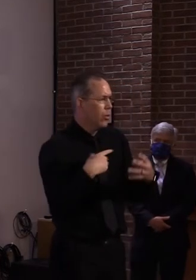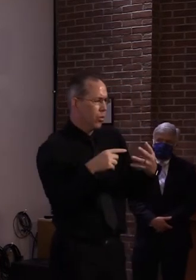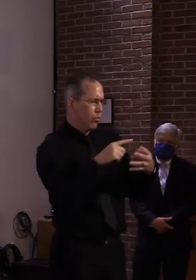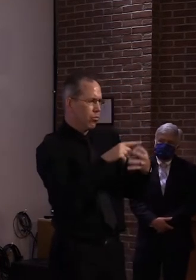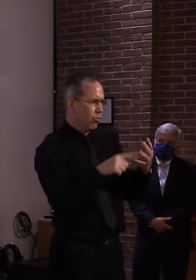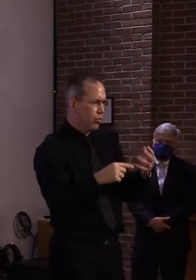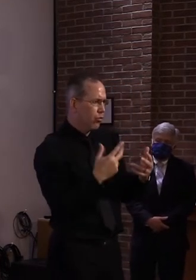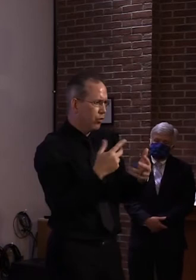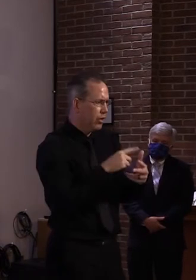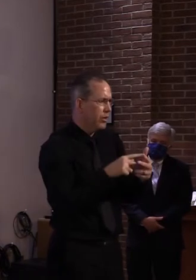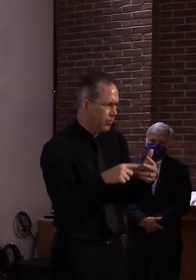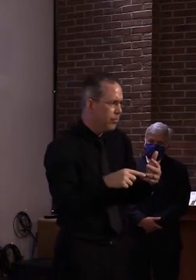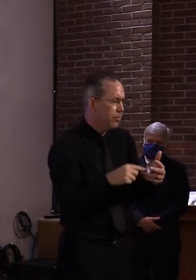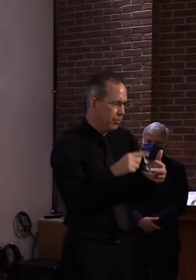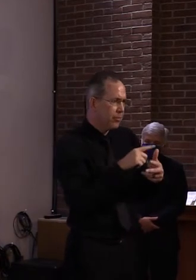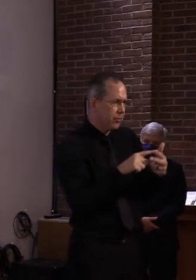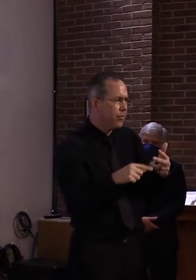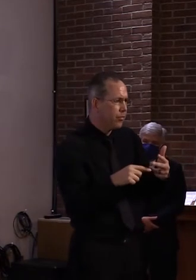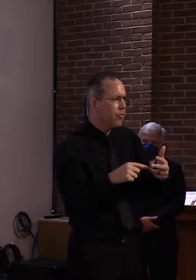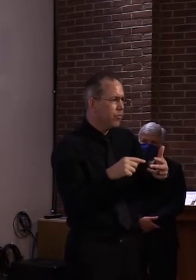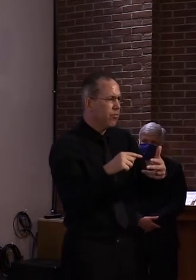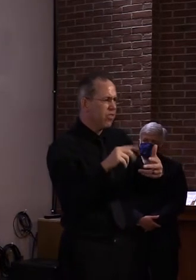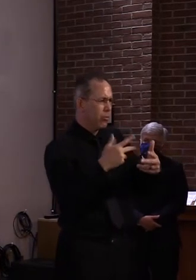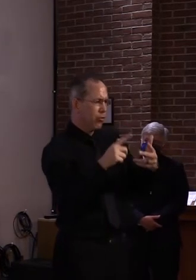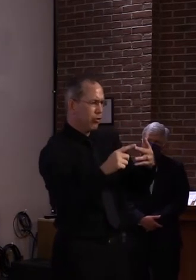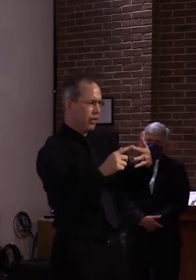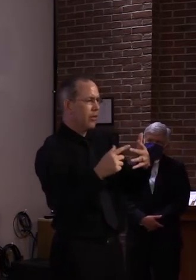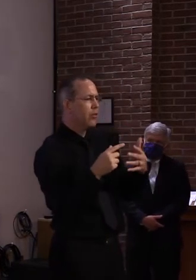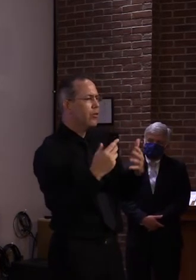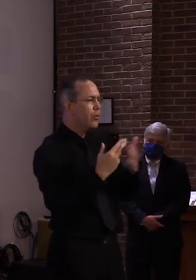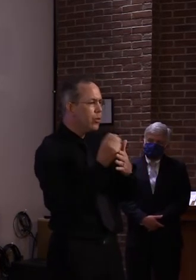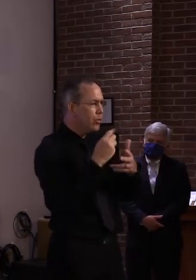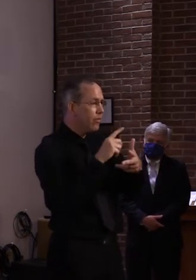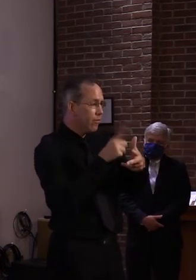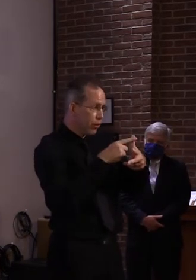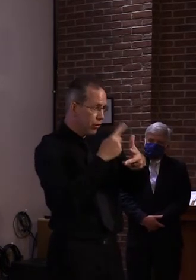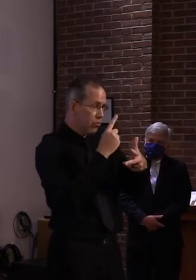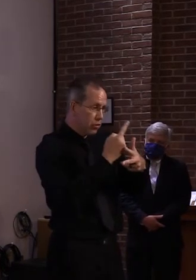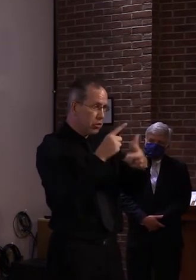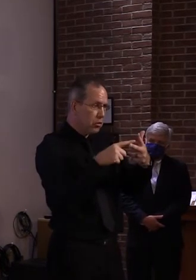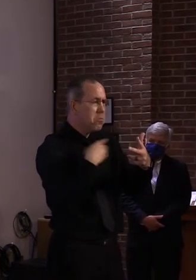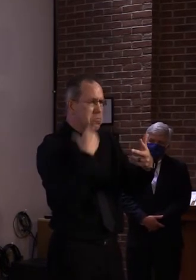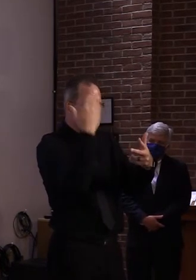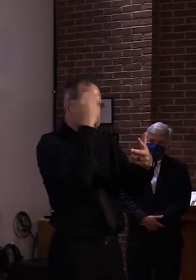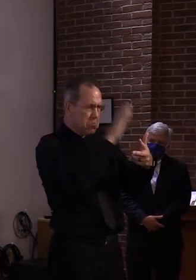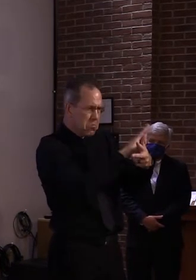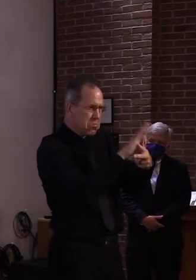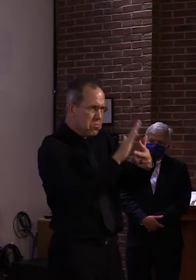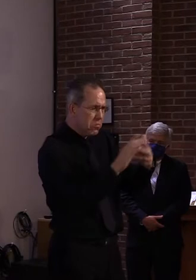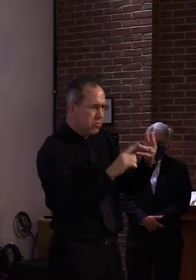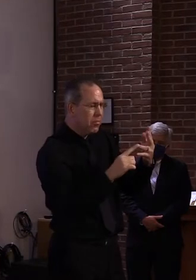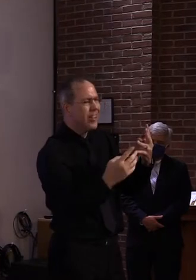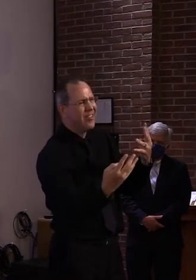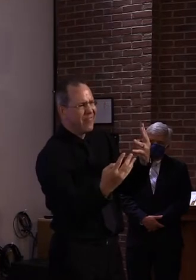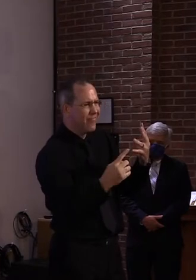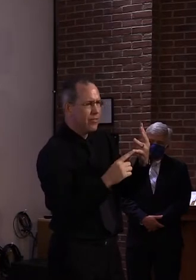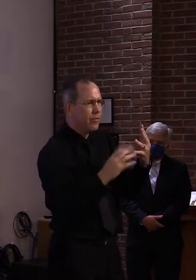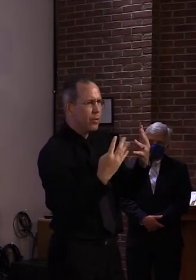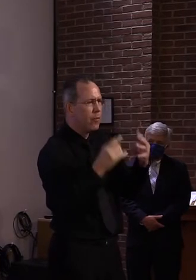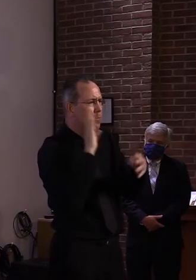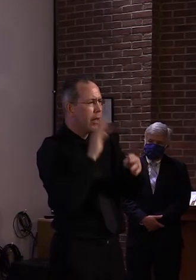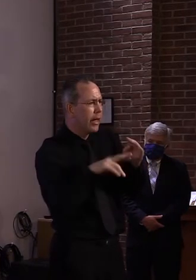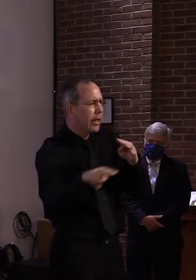they really do help us understand when viral activity in the population is